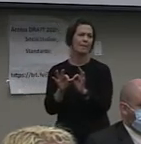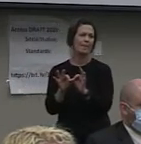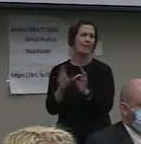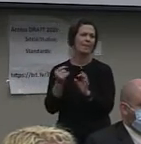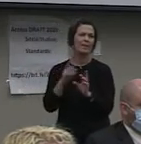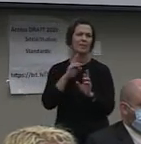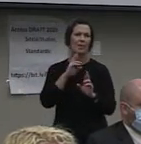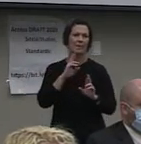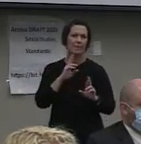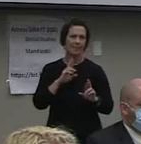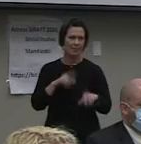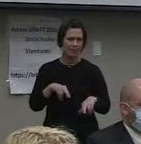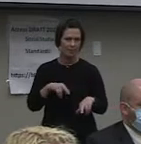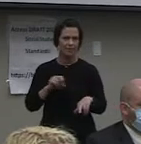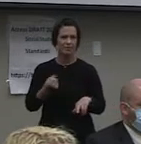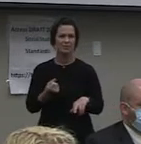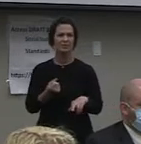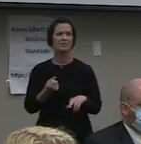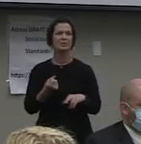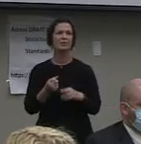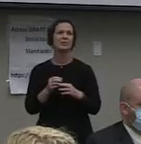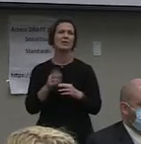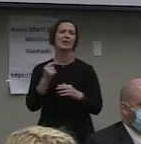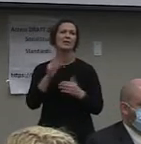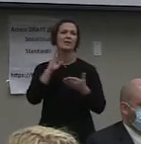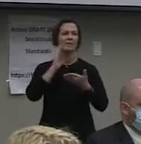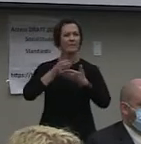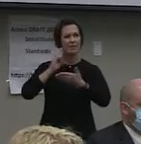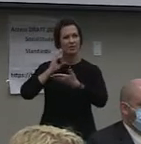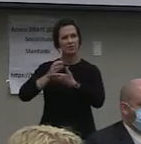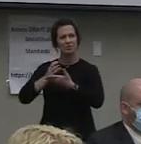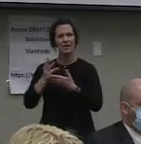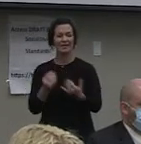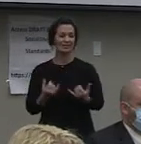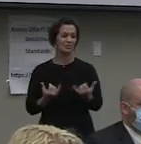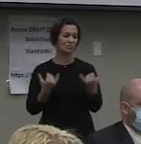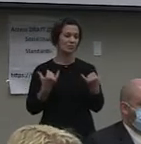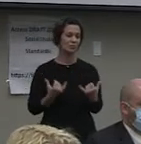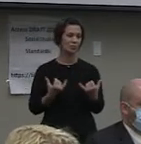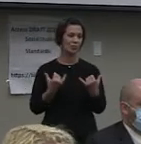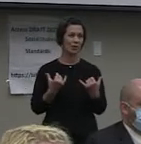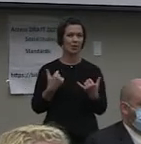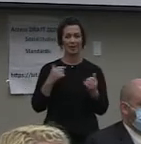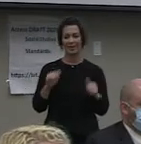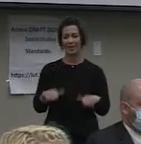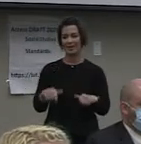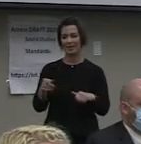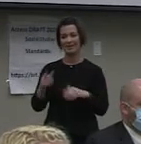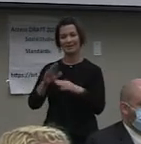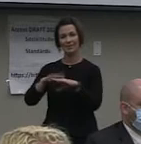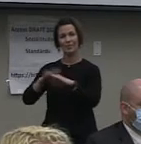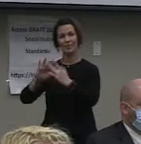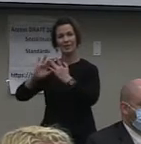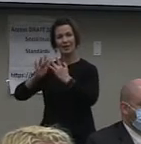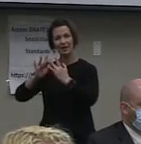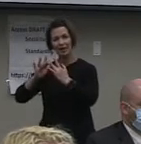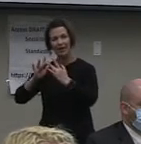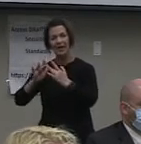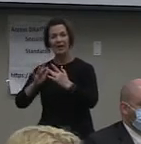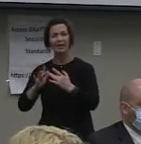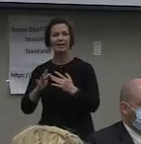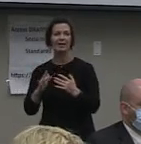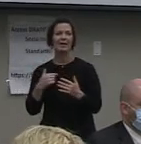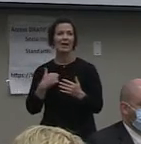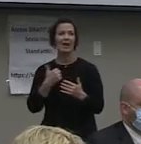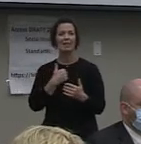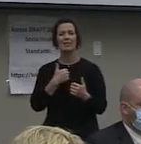reports contemporaneously that occurred, and then of course today we get to get on the internet and we can bring so many things together. I love to